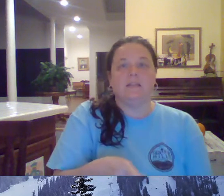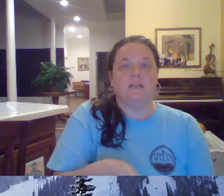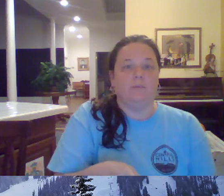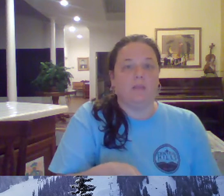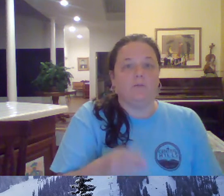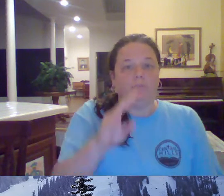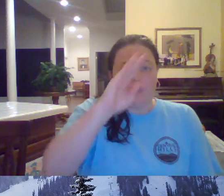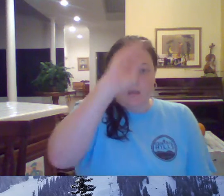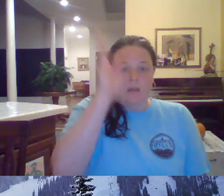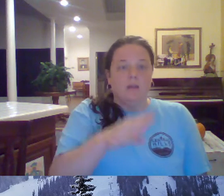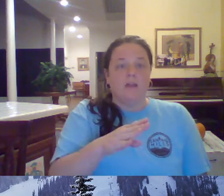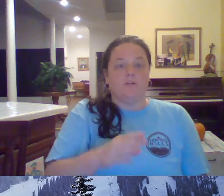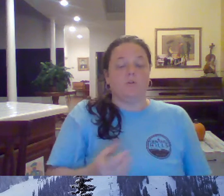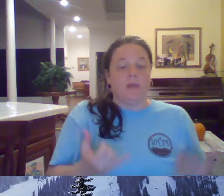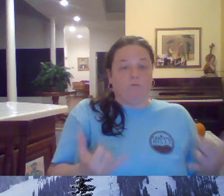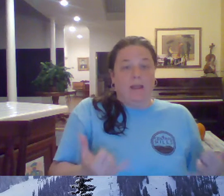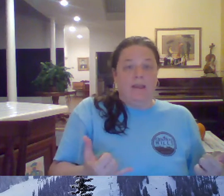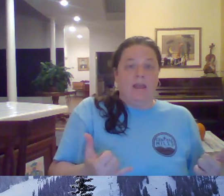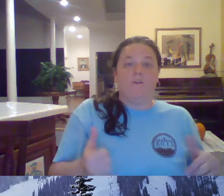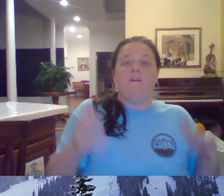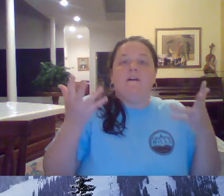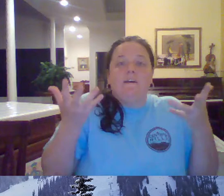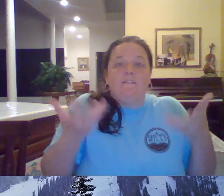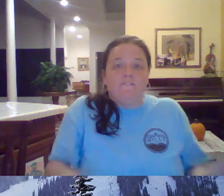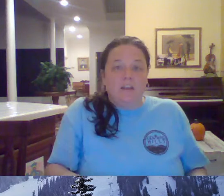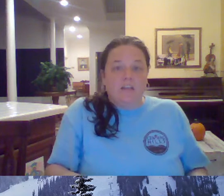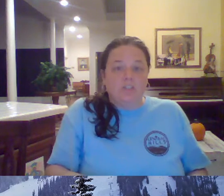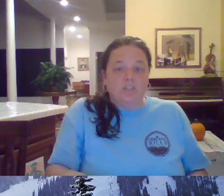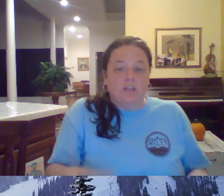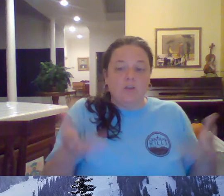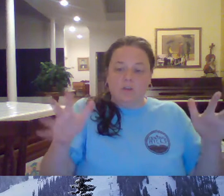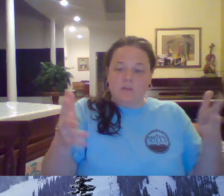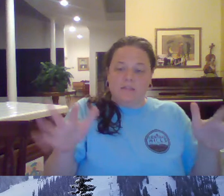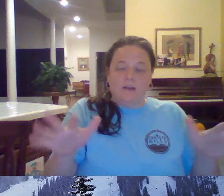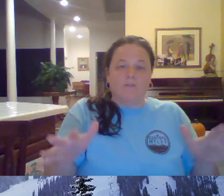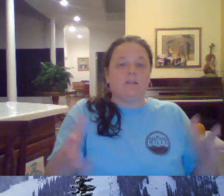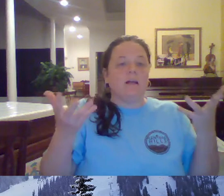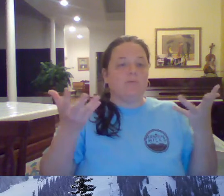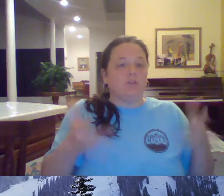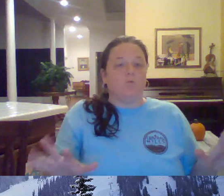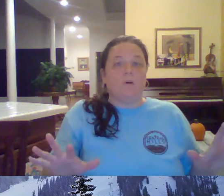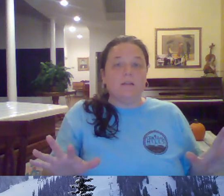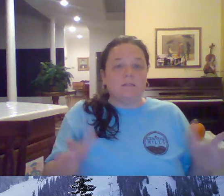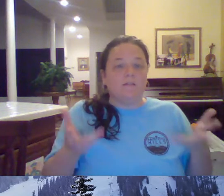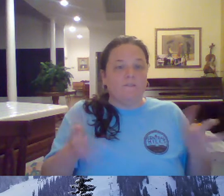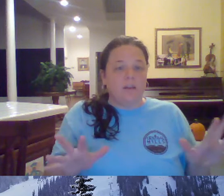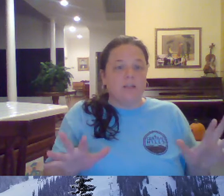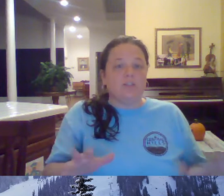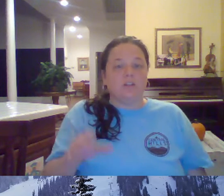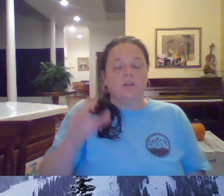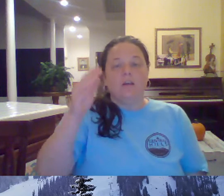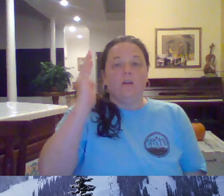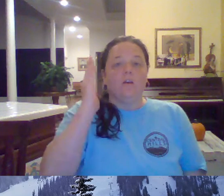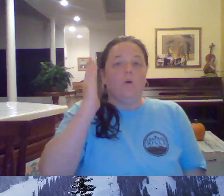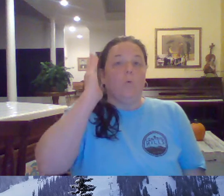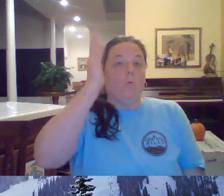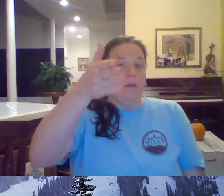It's not intended to be, though. Never. So we have right now, finished, and you can do that several times or just once.